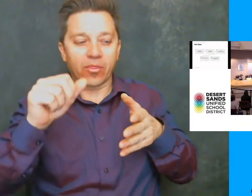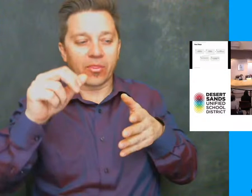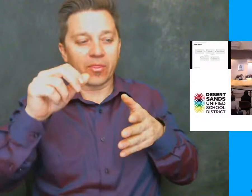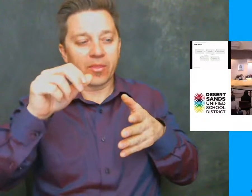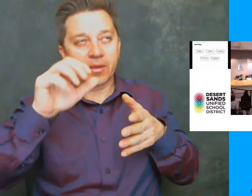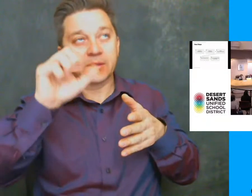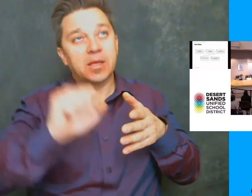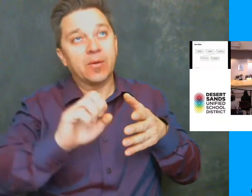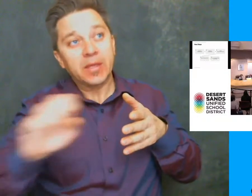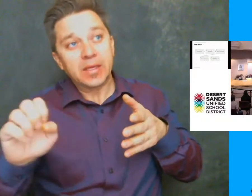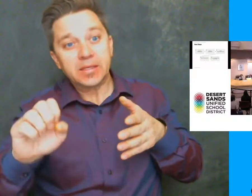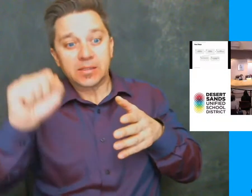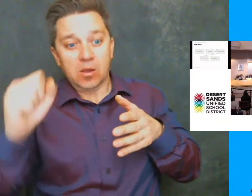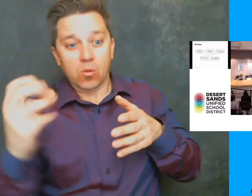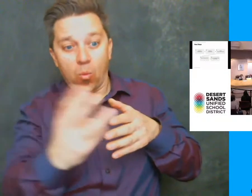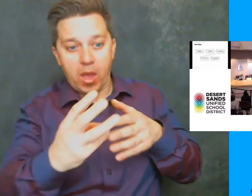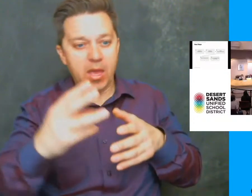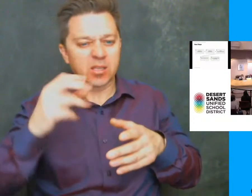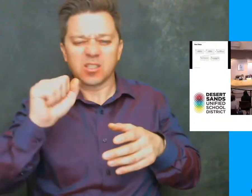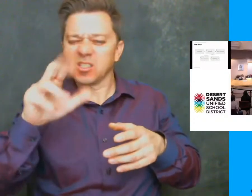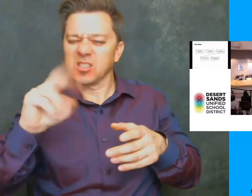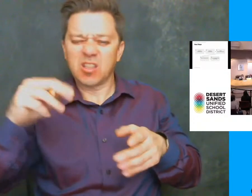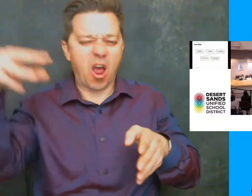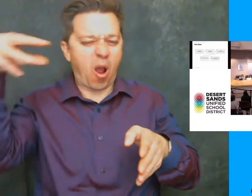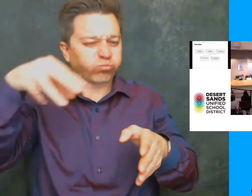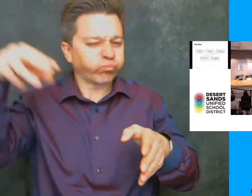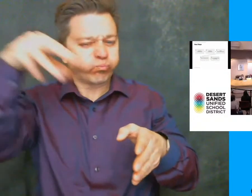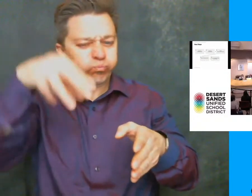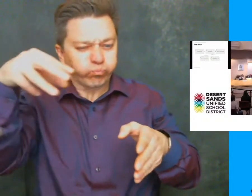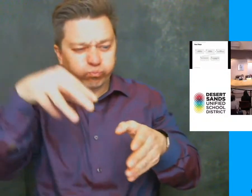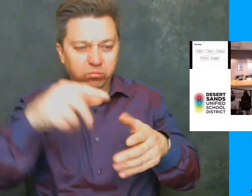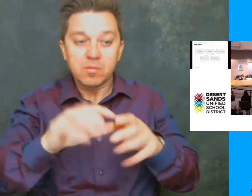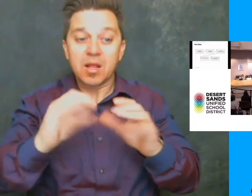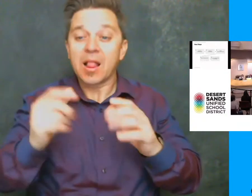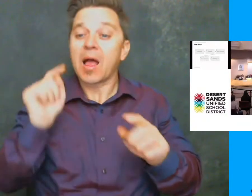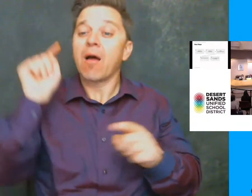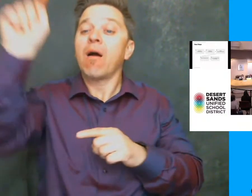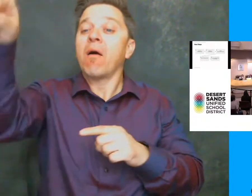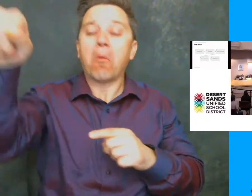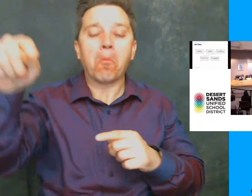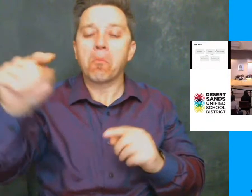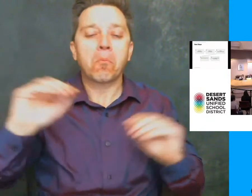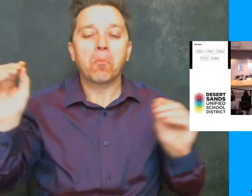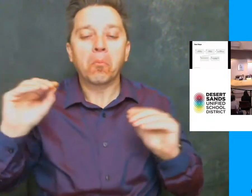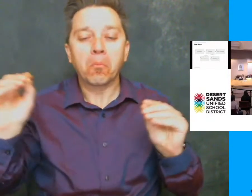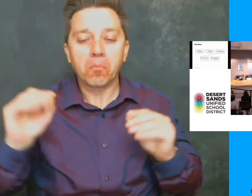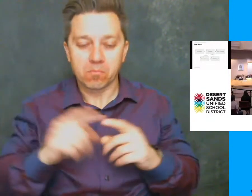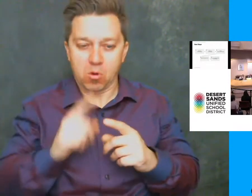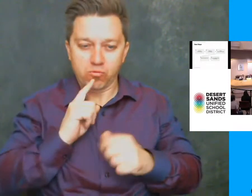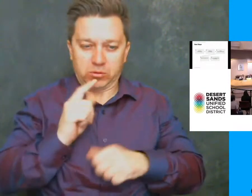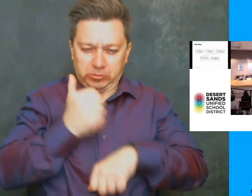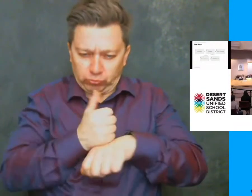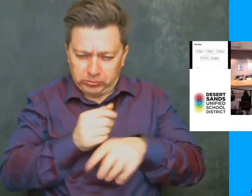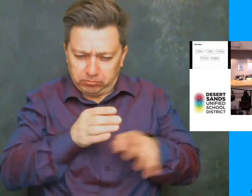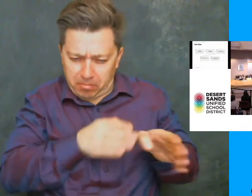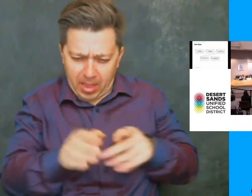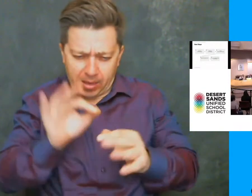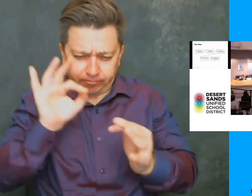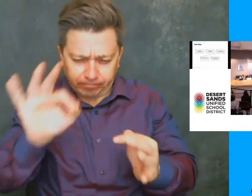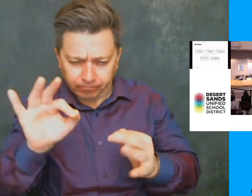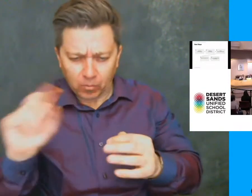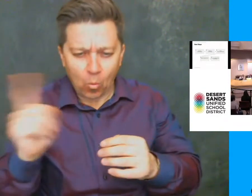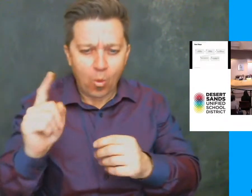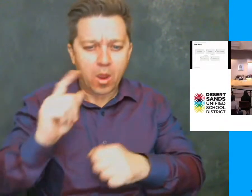southeast, southwest, and it's getting cooked all day. Meanwhile, the classes on the backside aren't really getting it, but strategically putting those trees